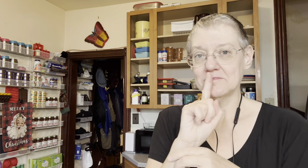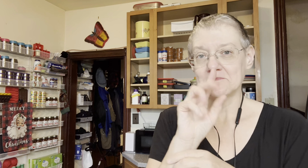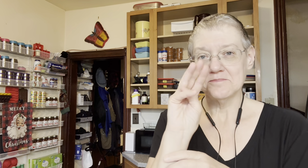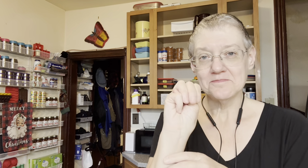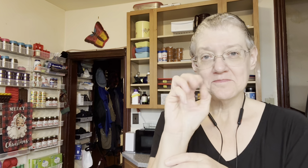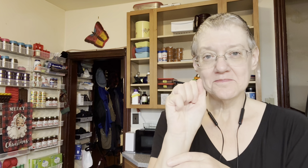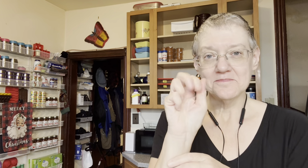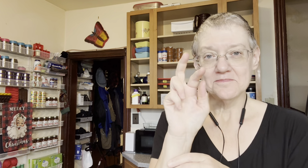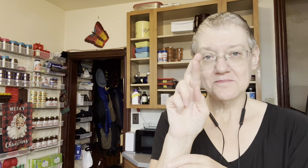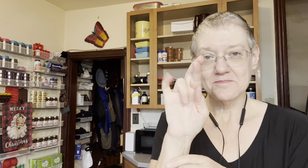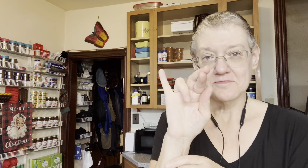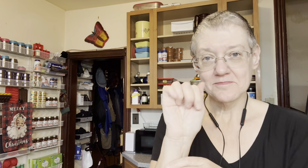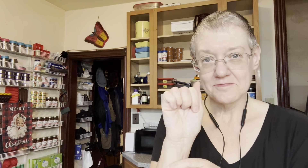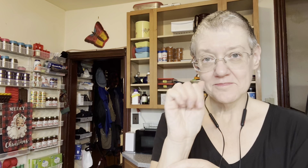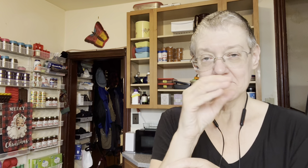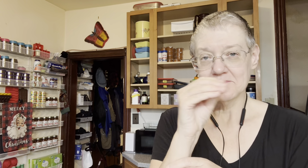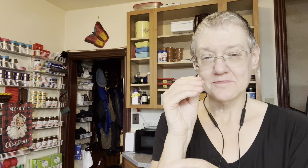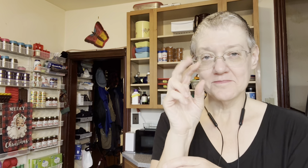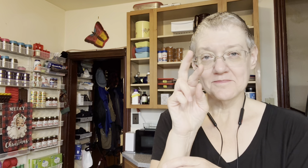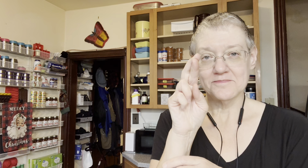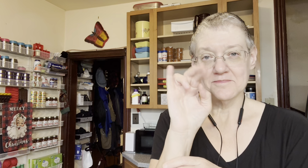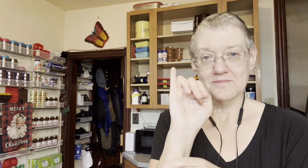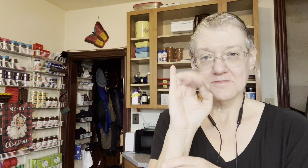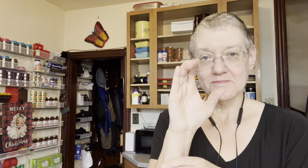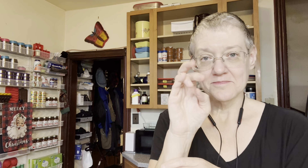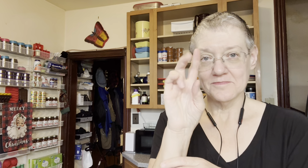is Maria and Ricardo's.